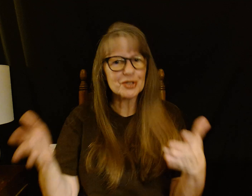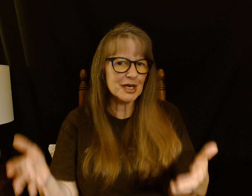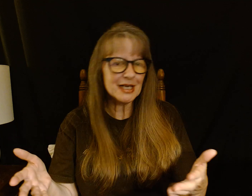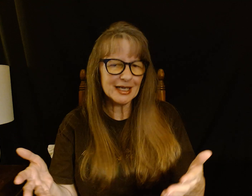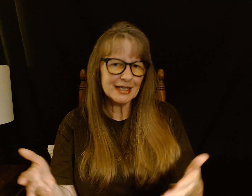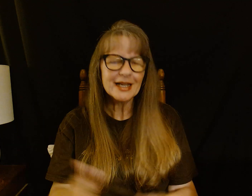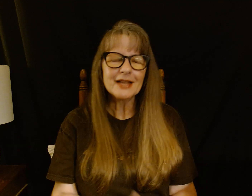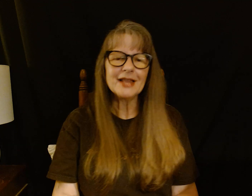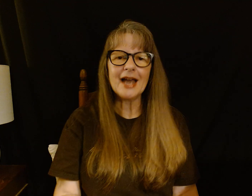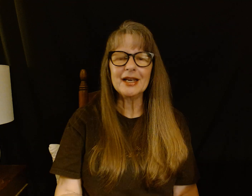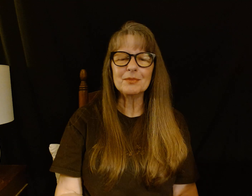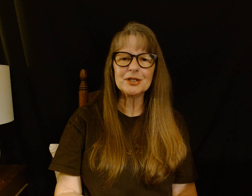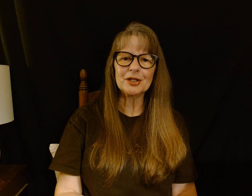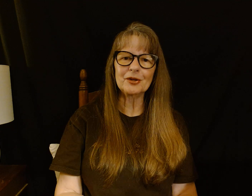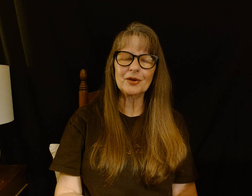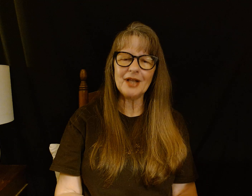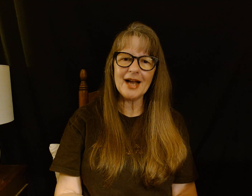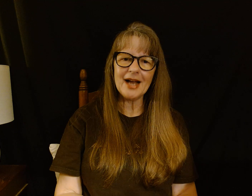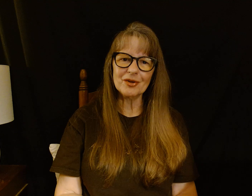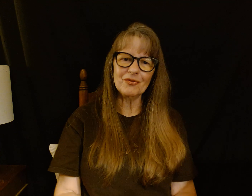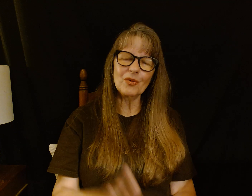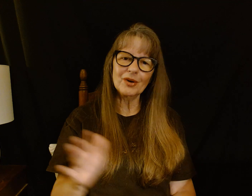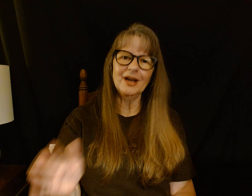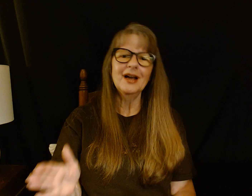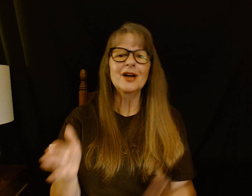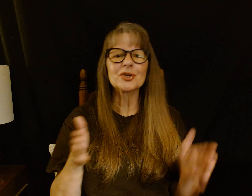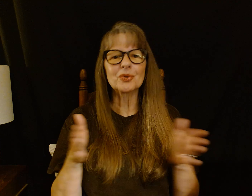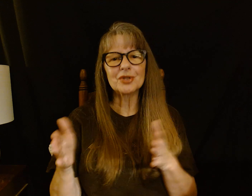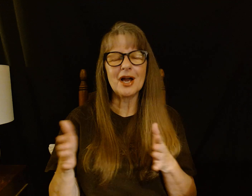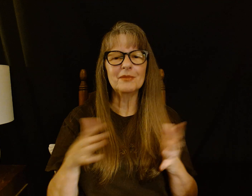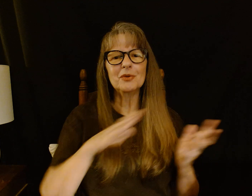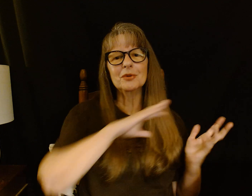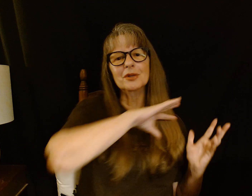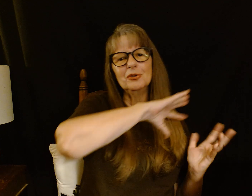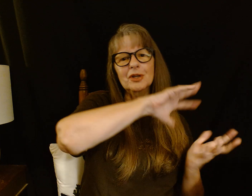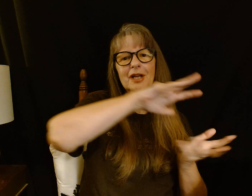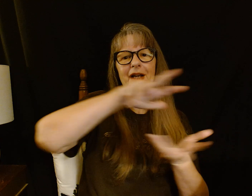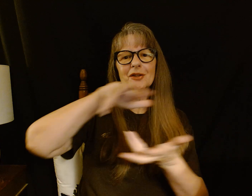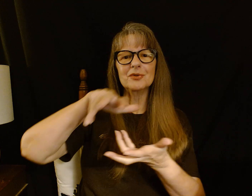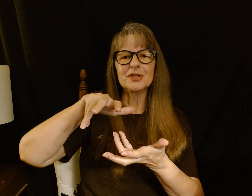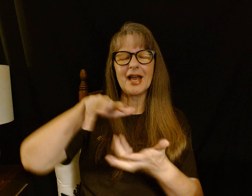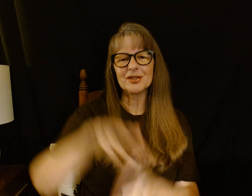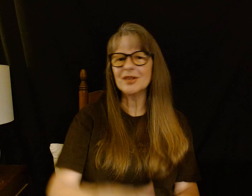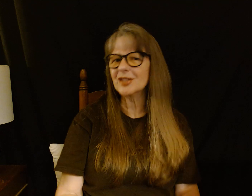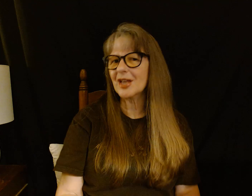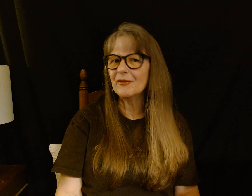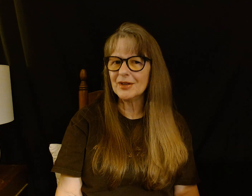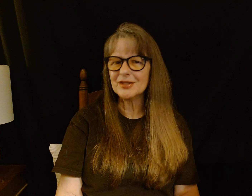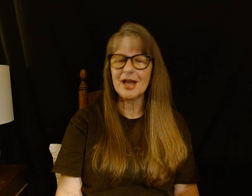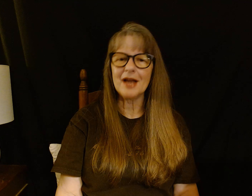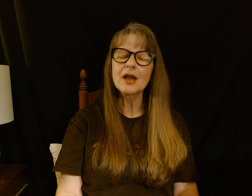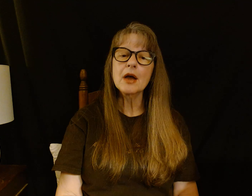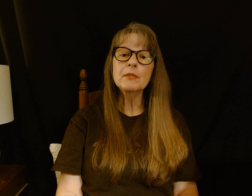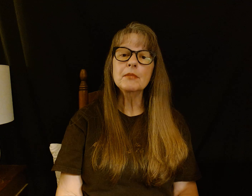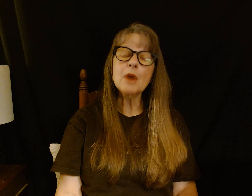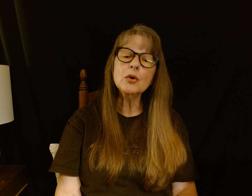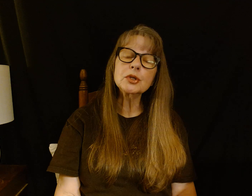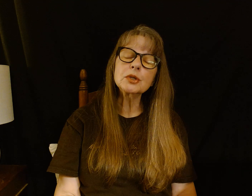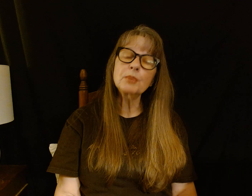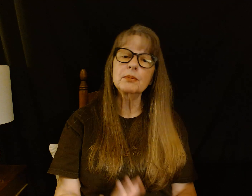studying that in a particular class? So for a short time you could kind of use that. So that's kind of a fun sign. But most people